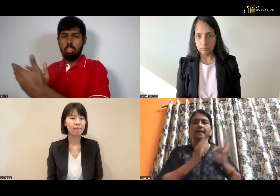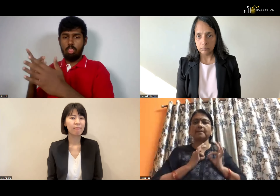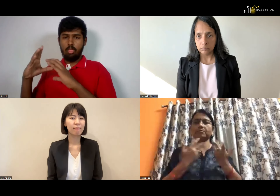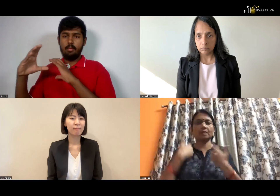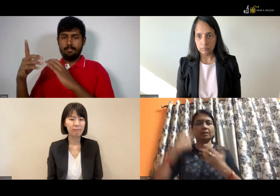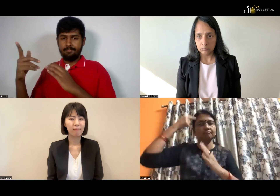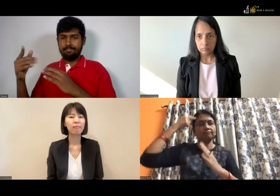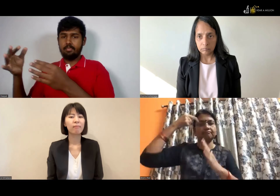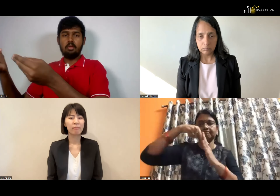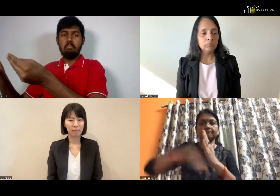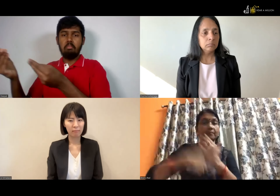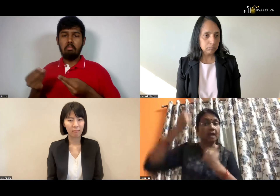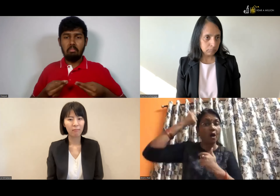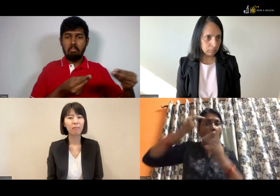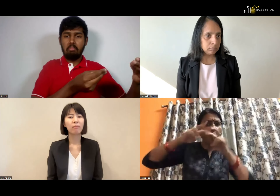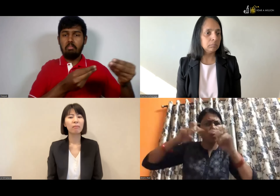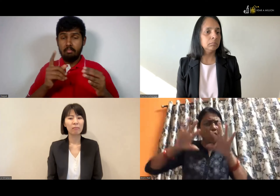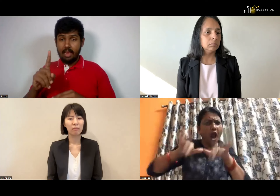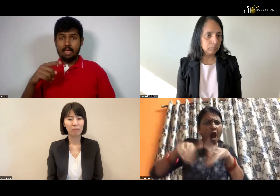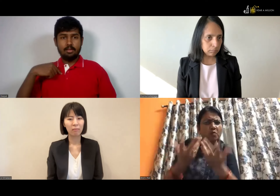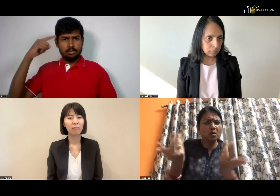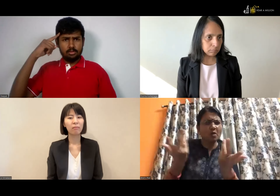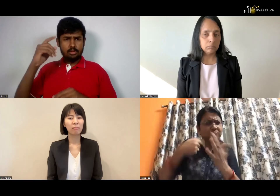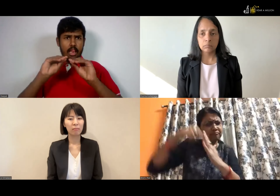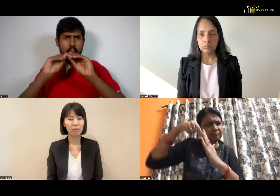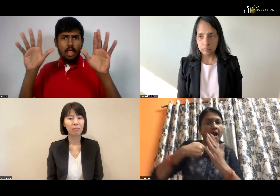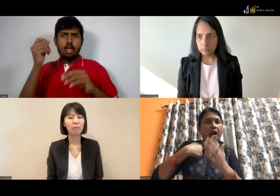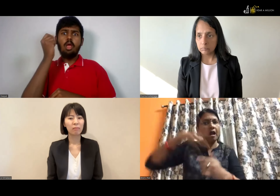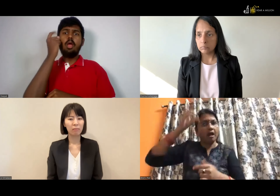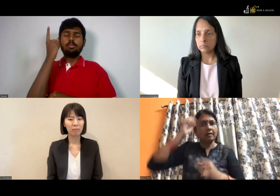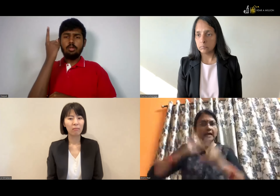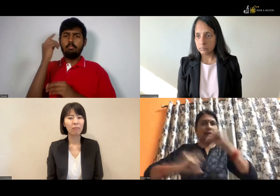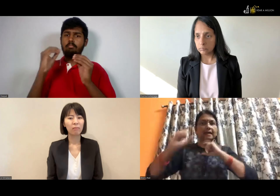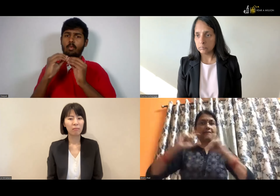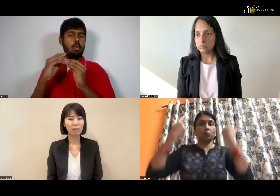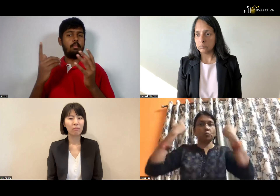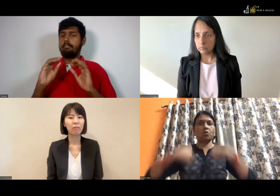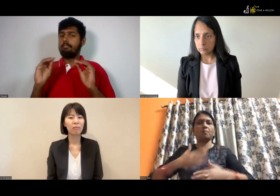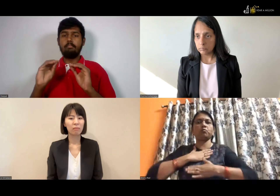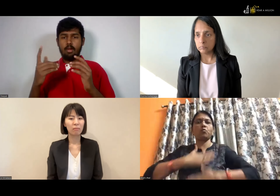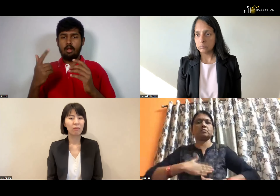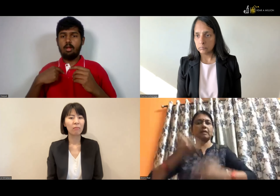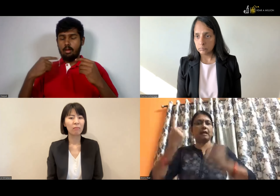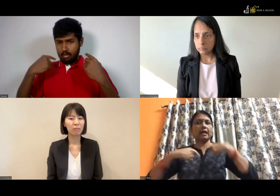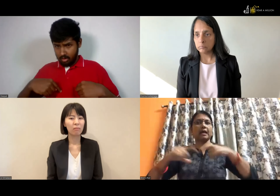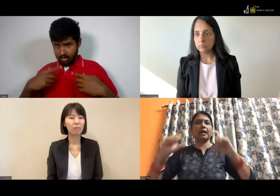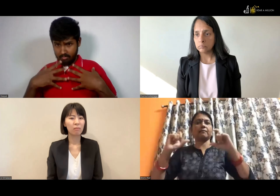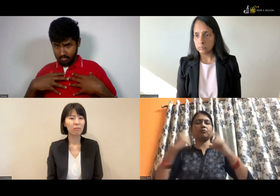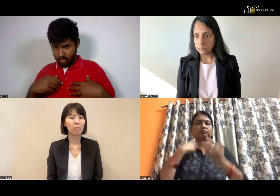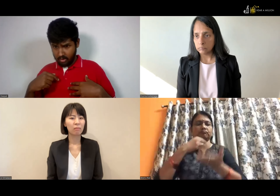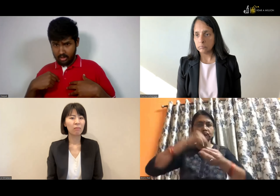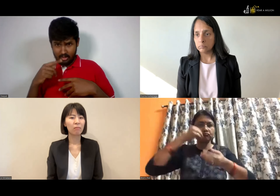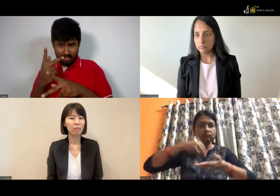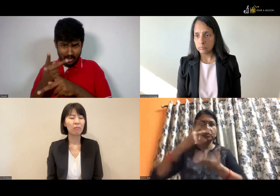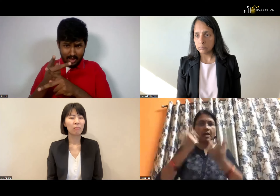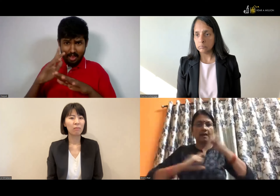don't explain to us in detail, and also the doctors are not they do